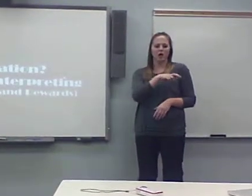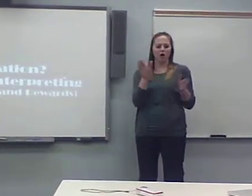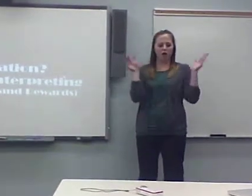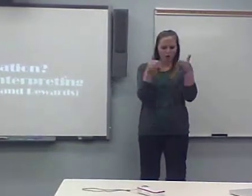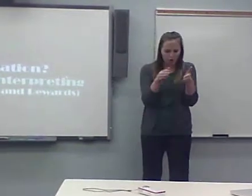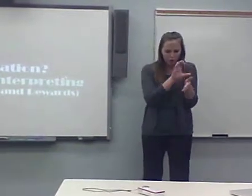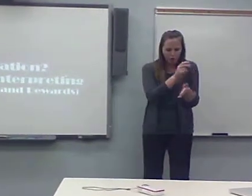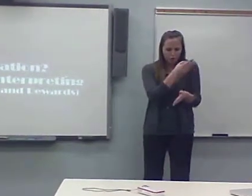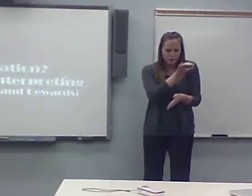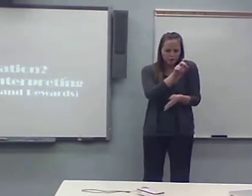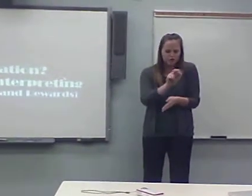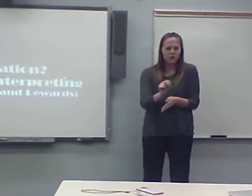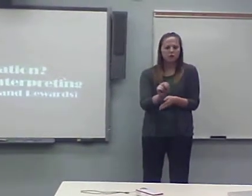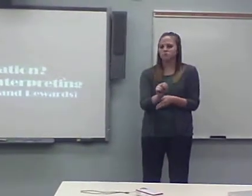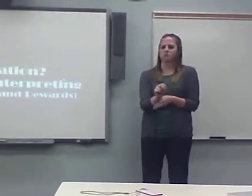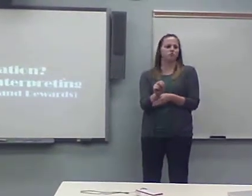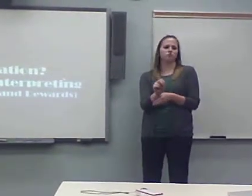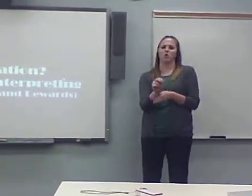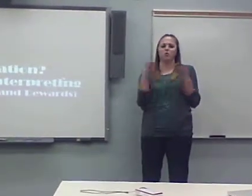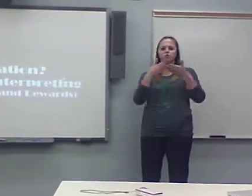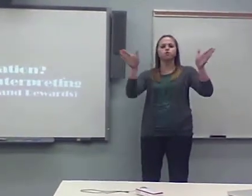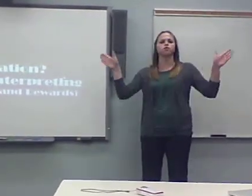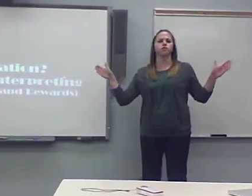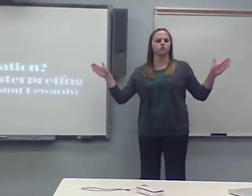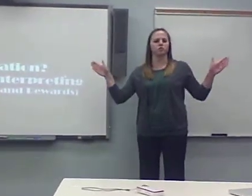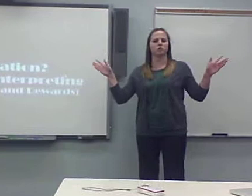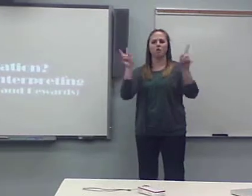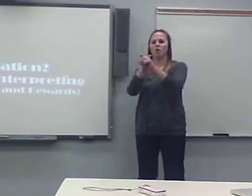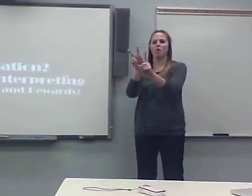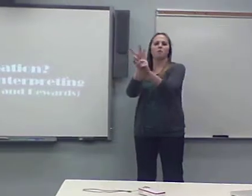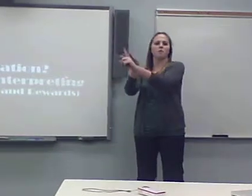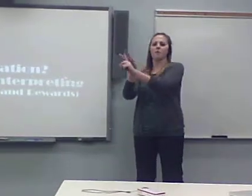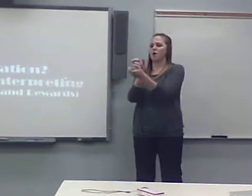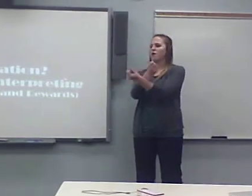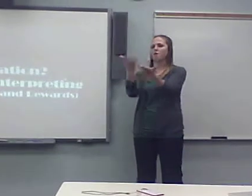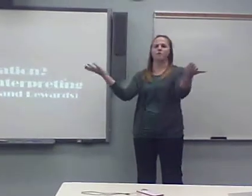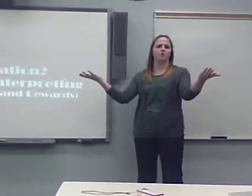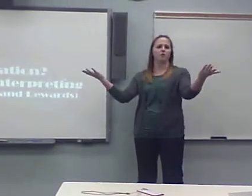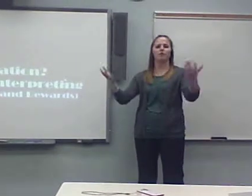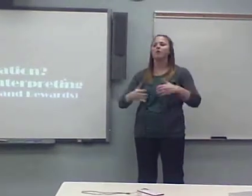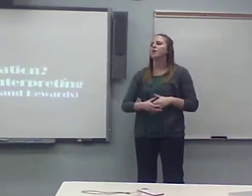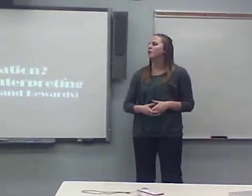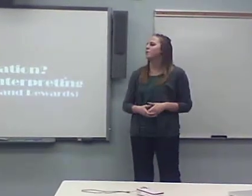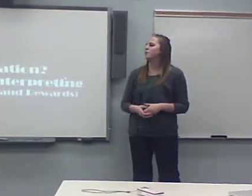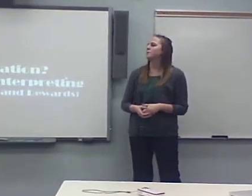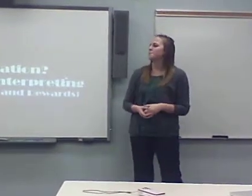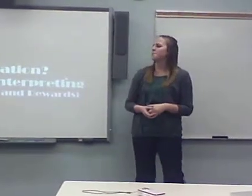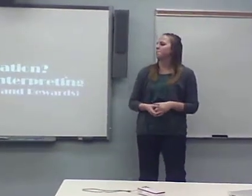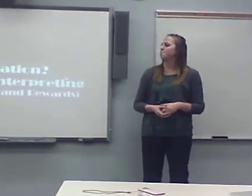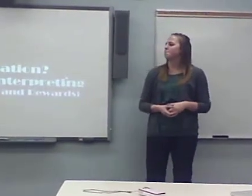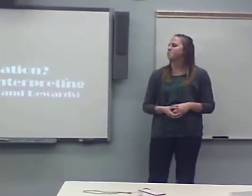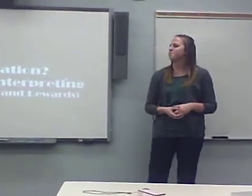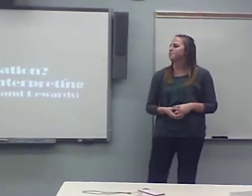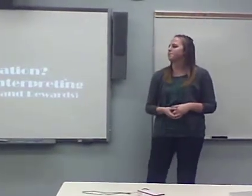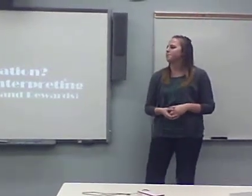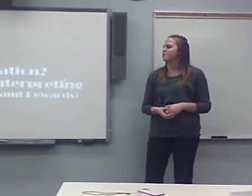settings, because I really believe that a lot of the principles that we talk about today can be applied to a lot of those different settings, and even other areas of